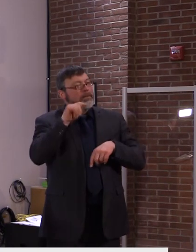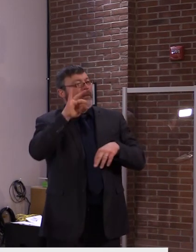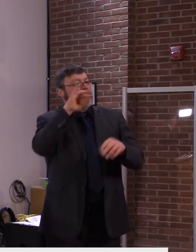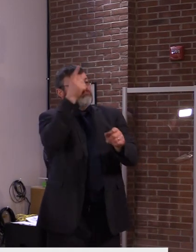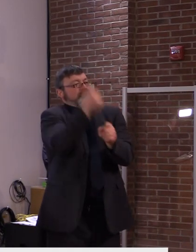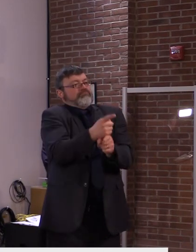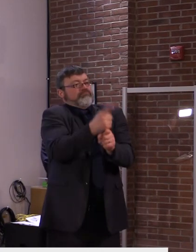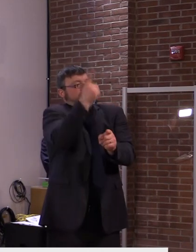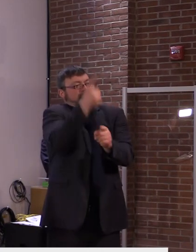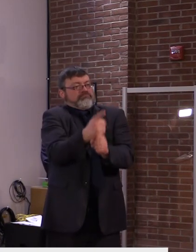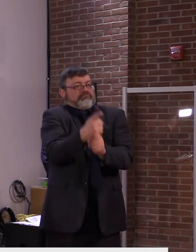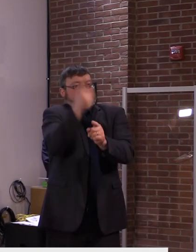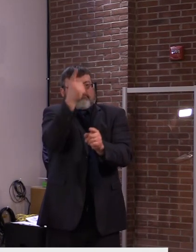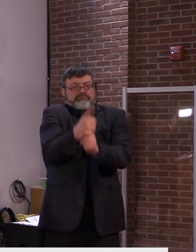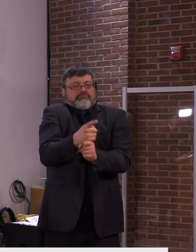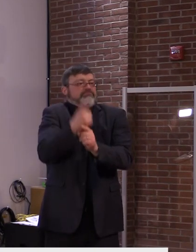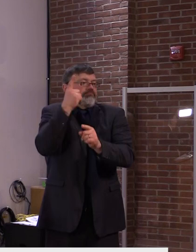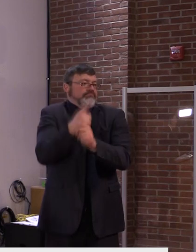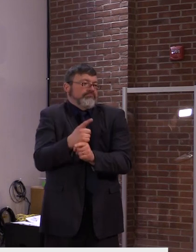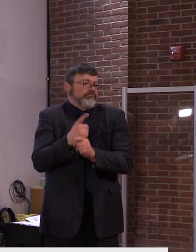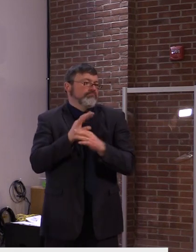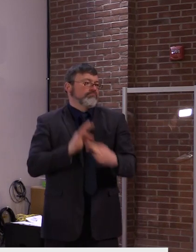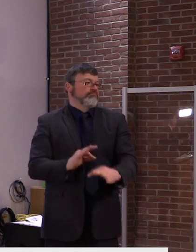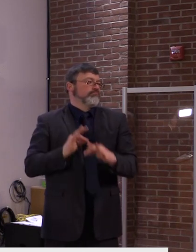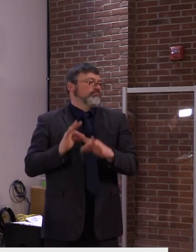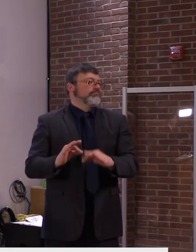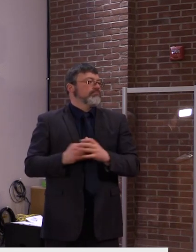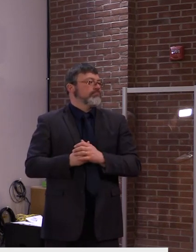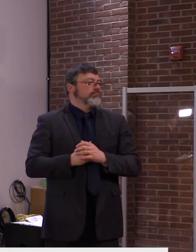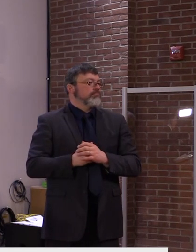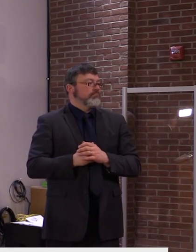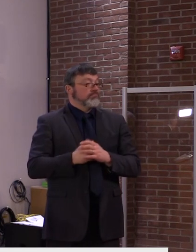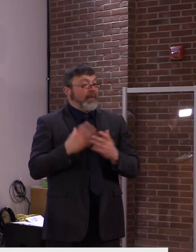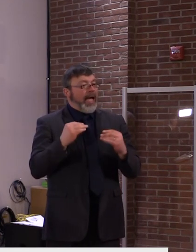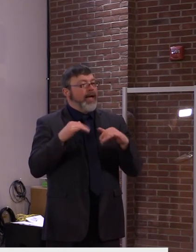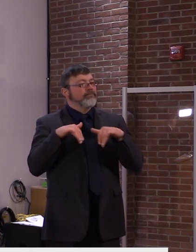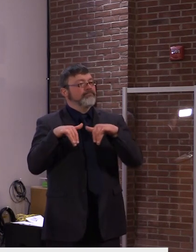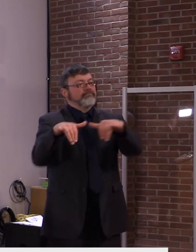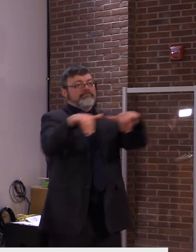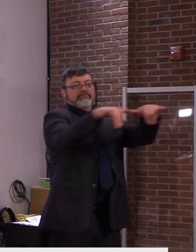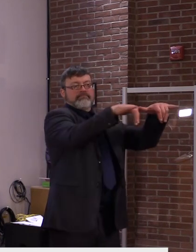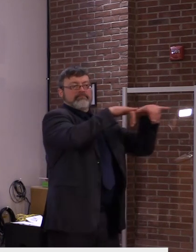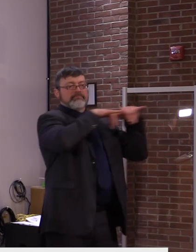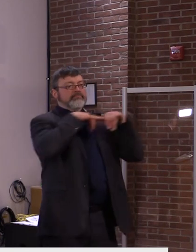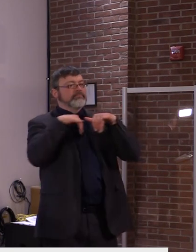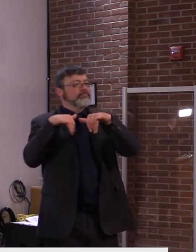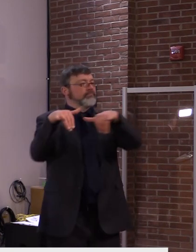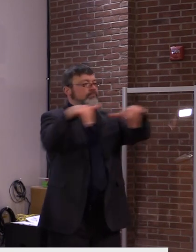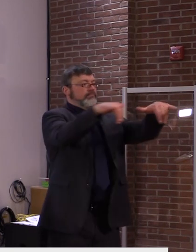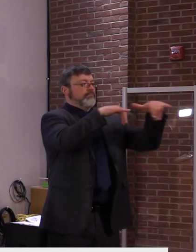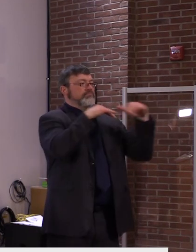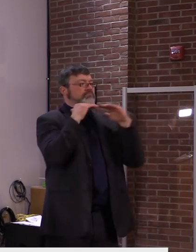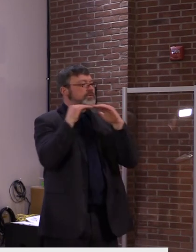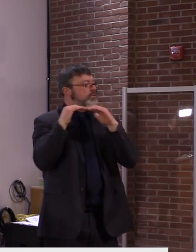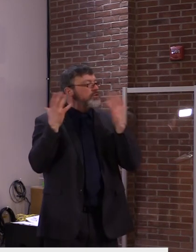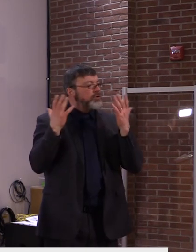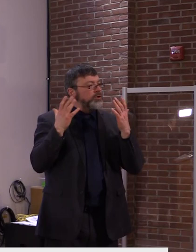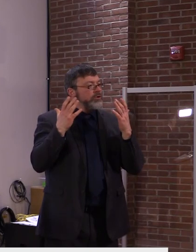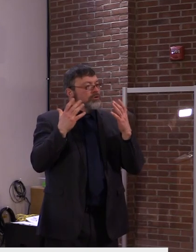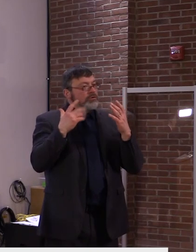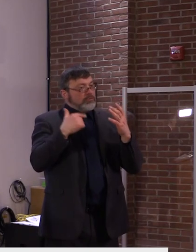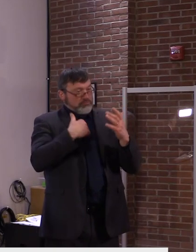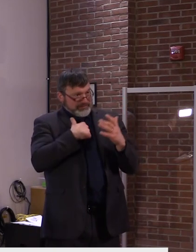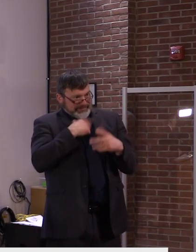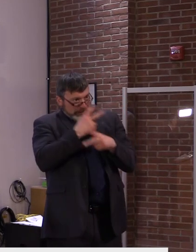that, and as well as to just a fairness standpoint and making sure we take care of those who are most at risk